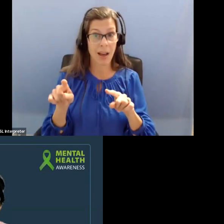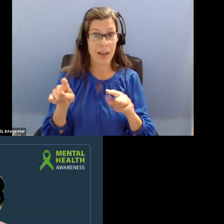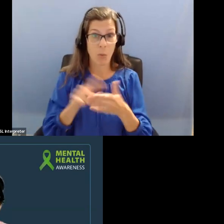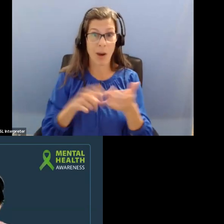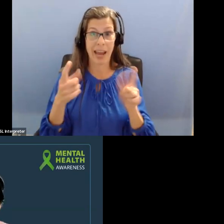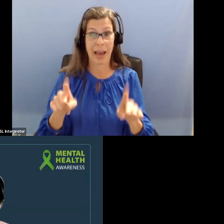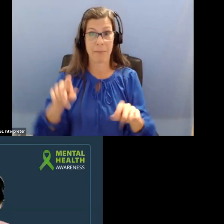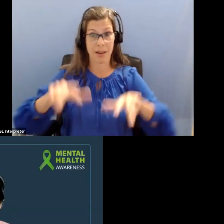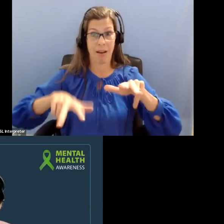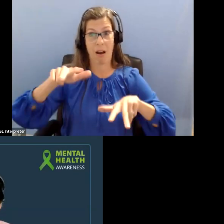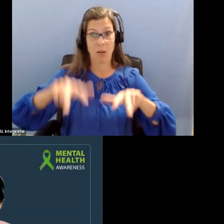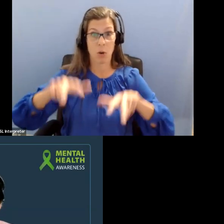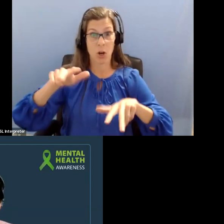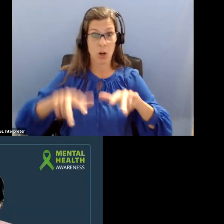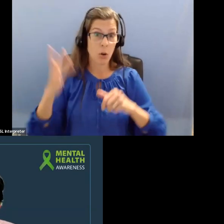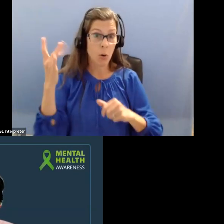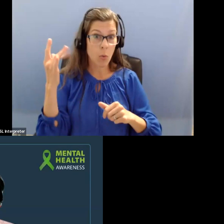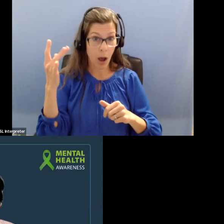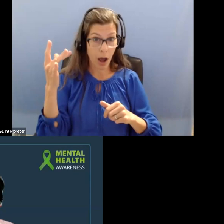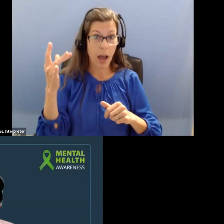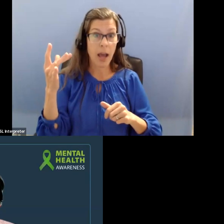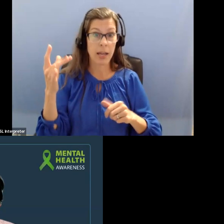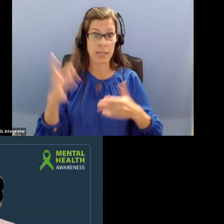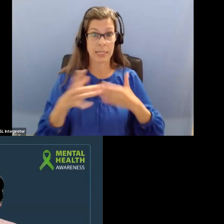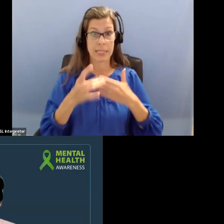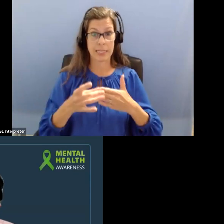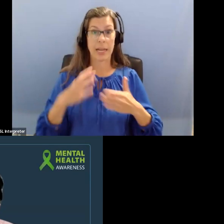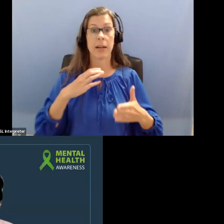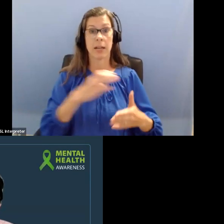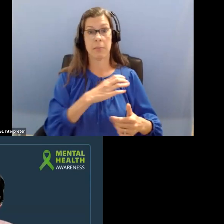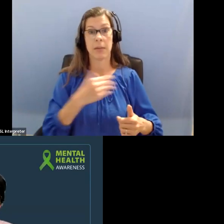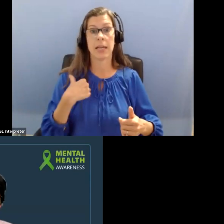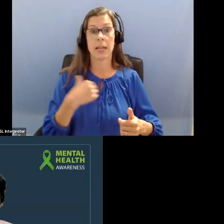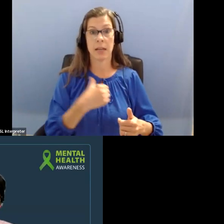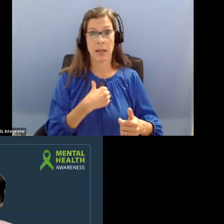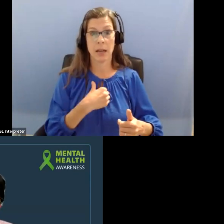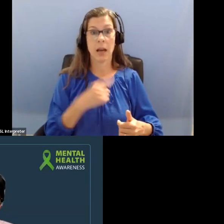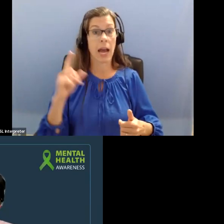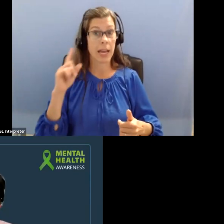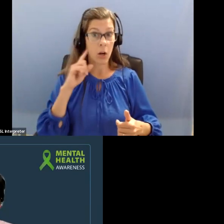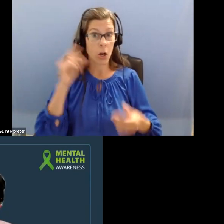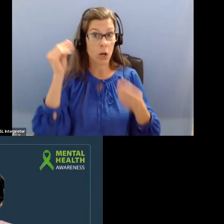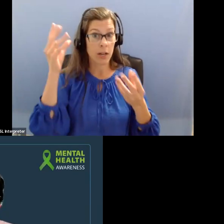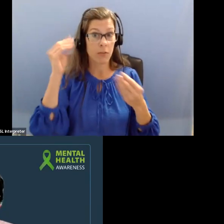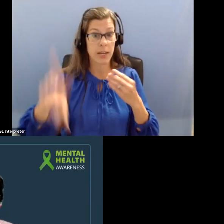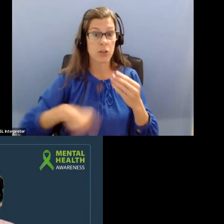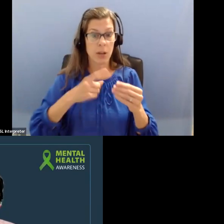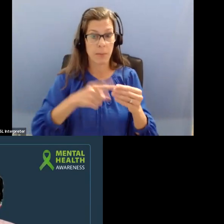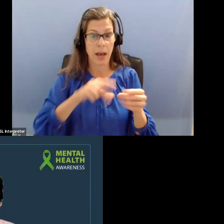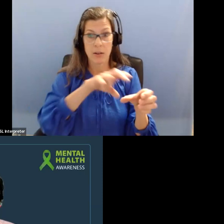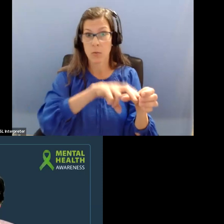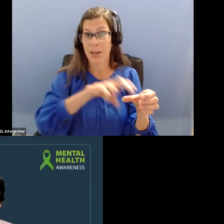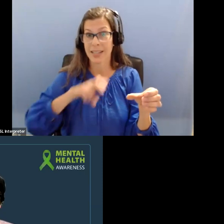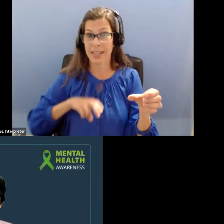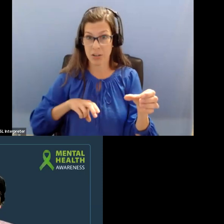awkward, because as a steering committee member, I got information about those resignations.